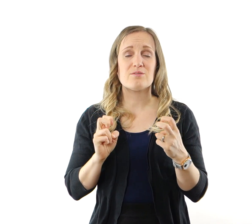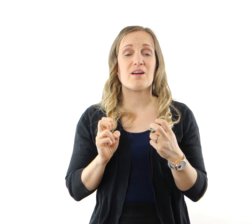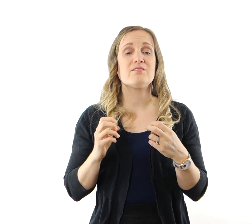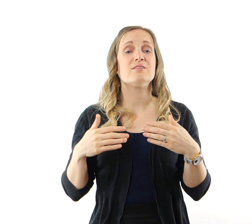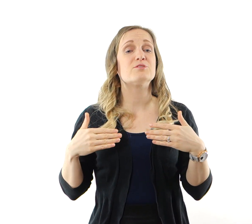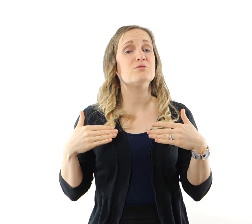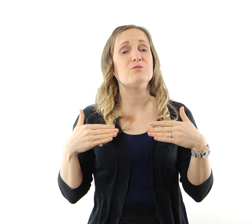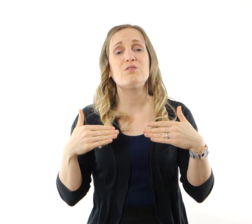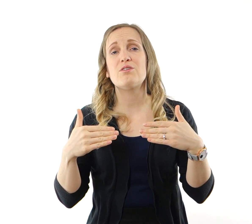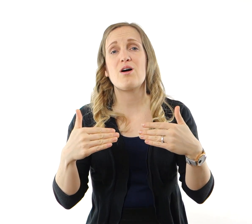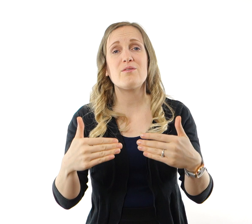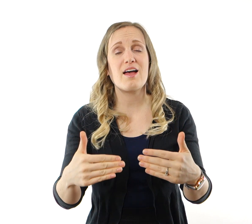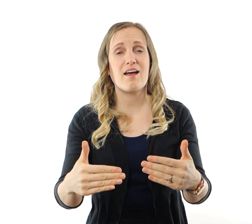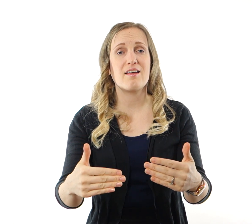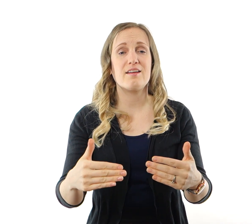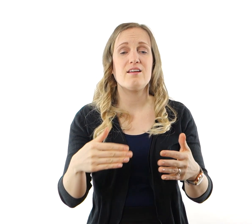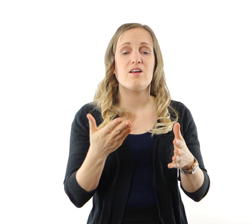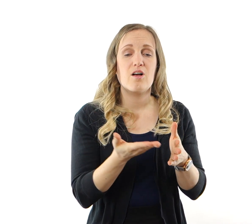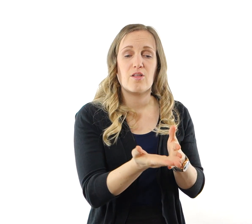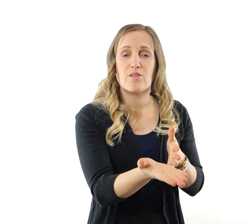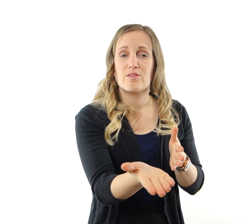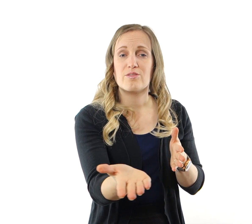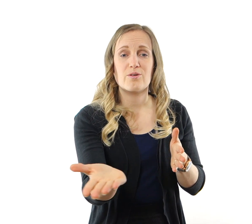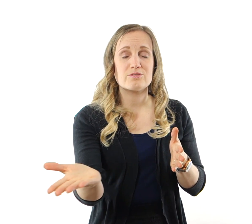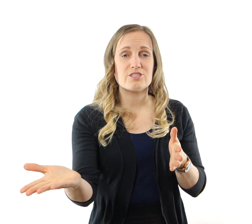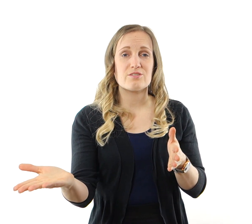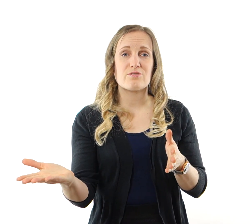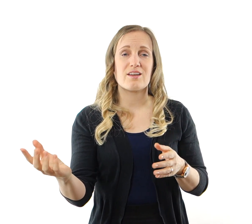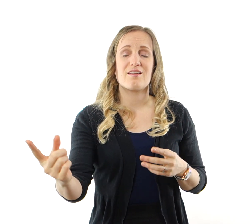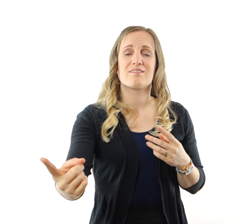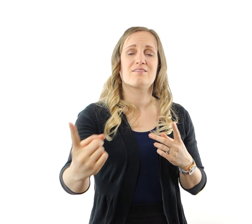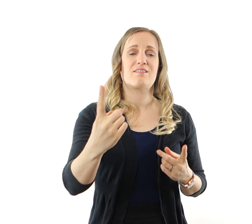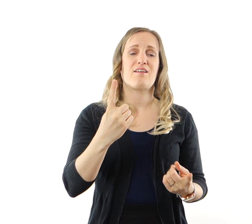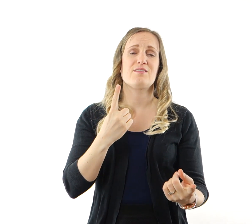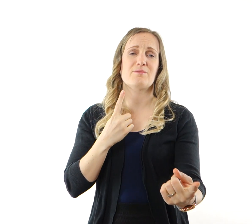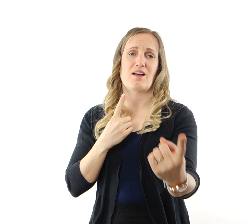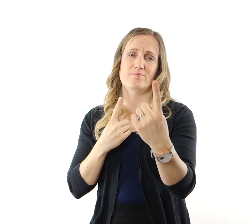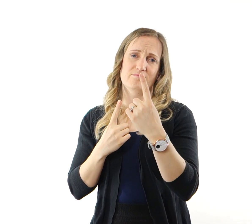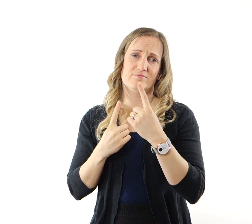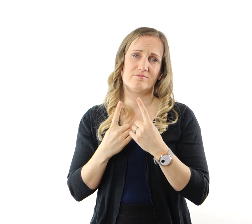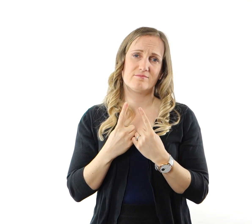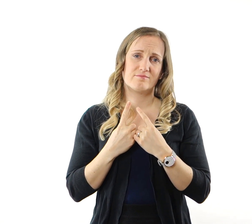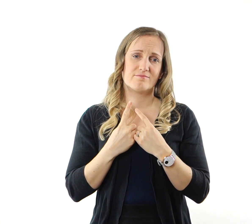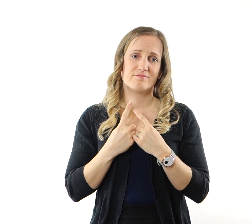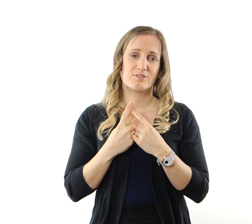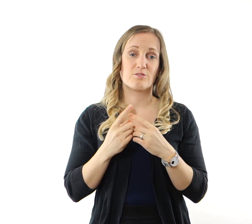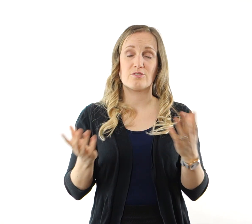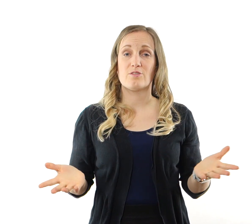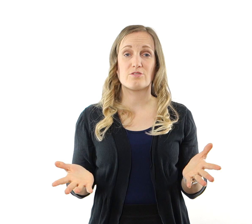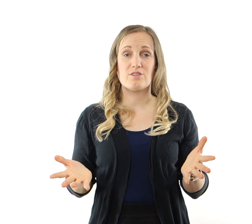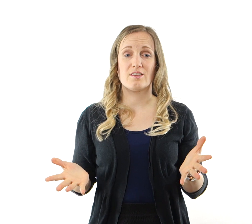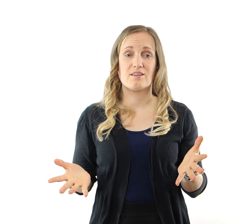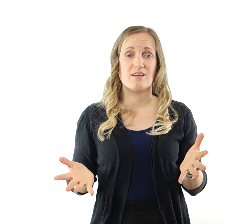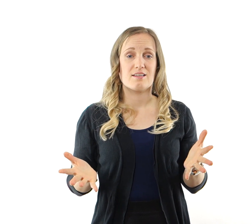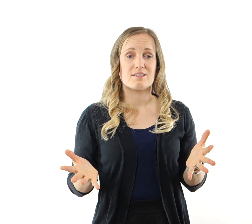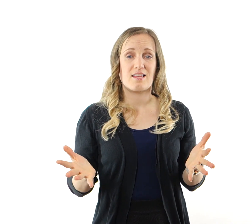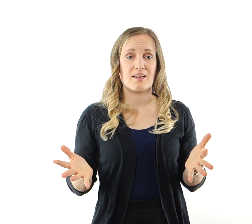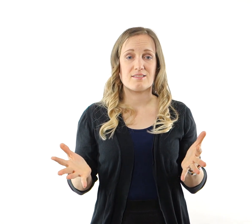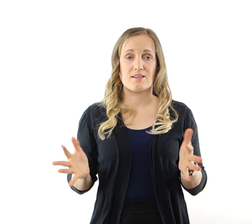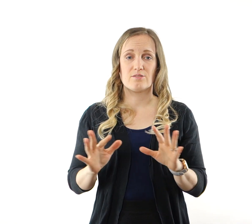around him. So go ahead. Those children, have them come. So those are the signs. I'll go